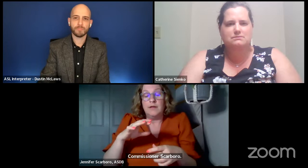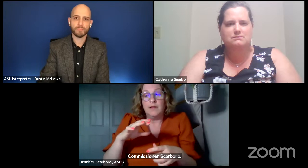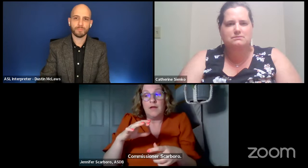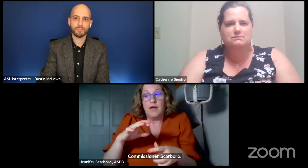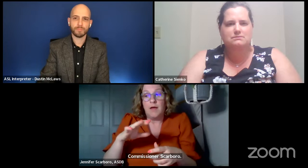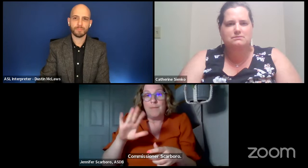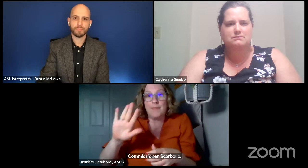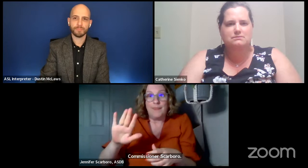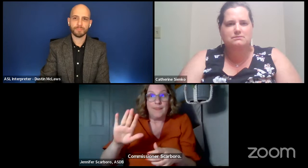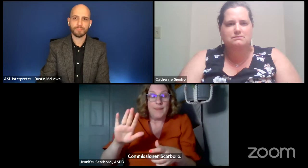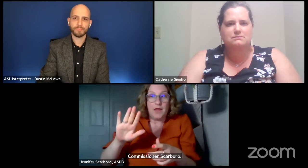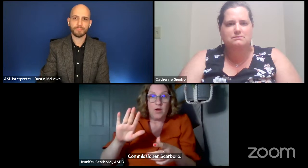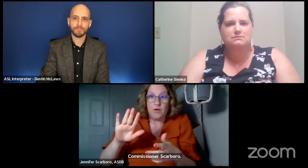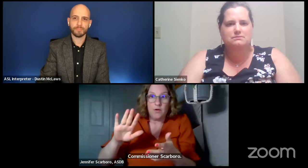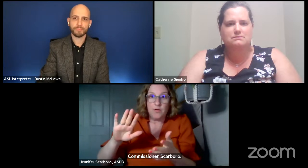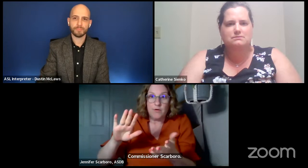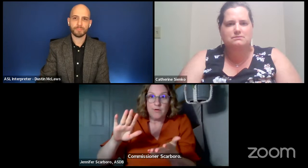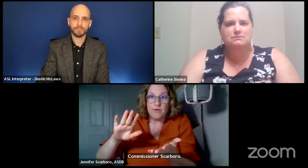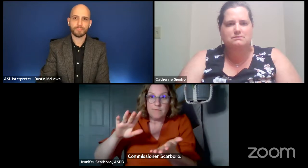regarding